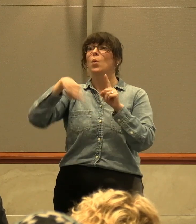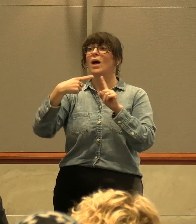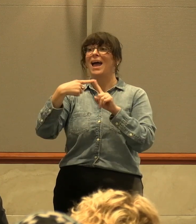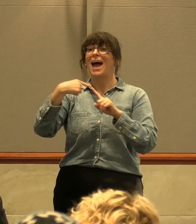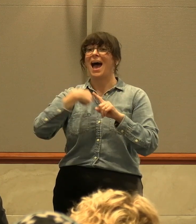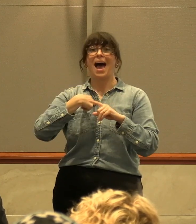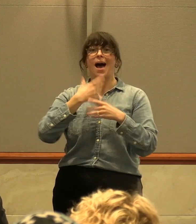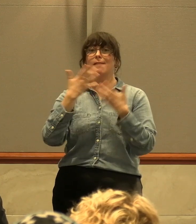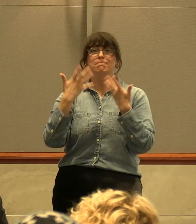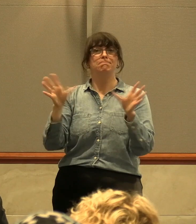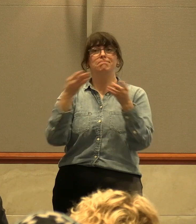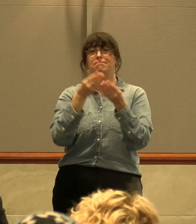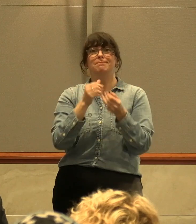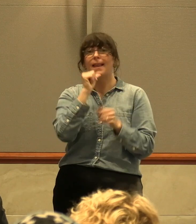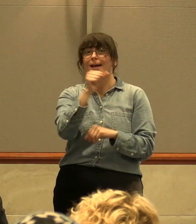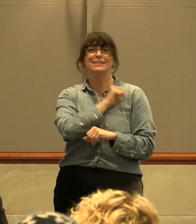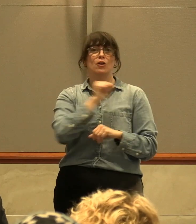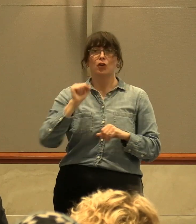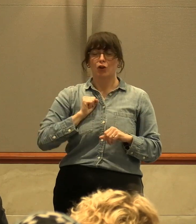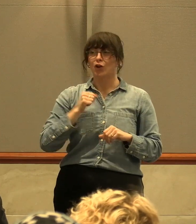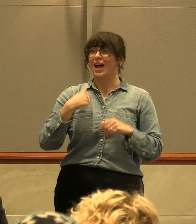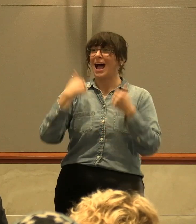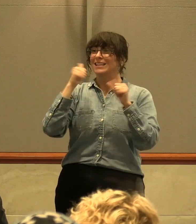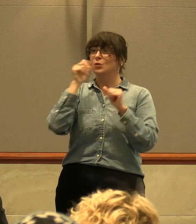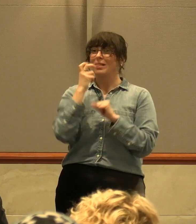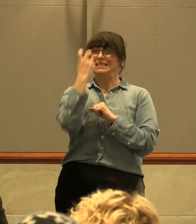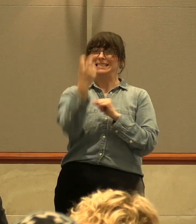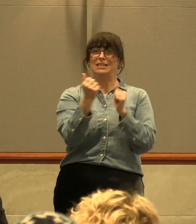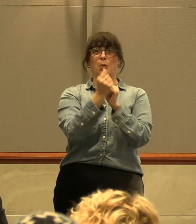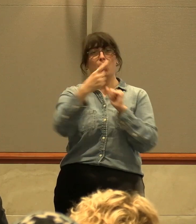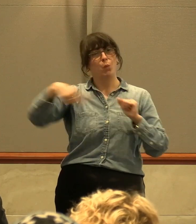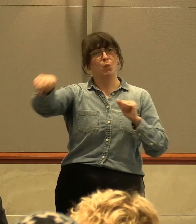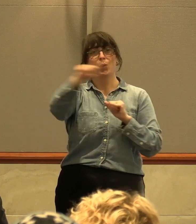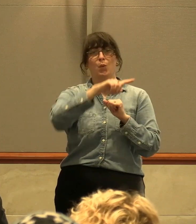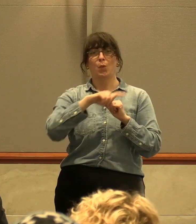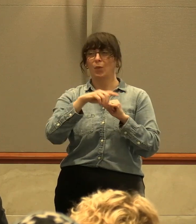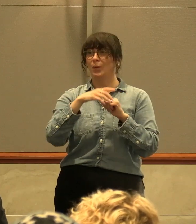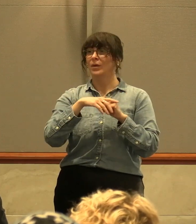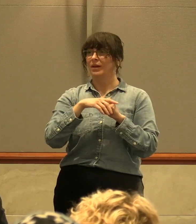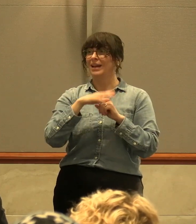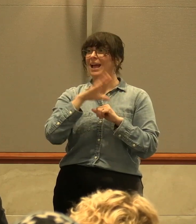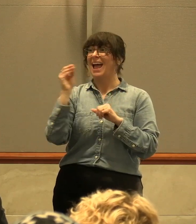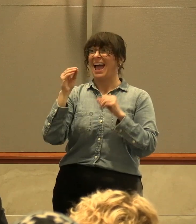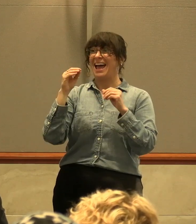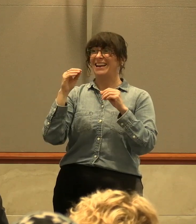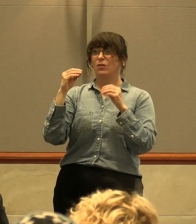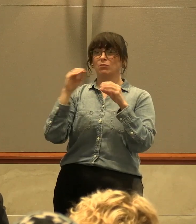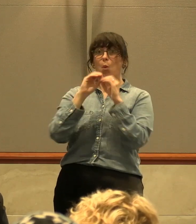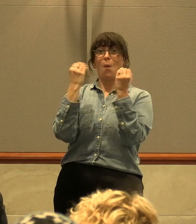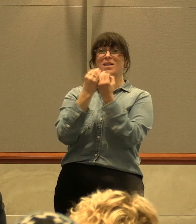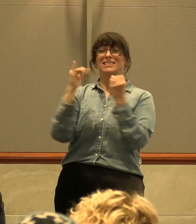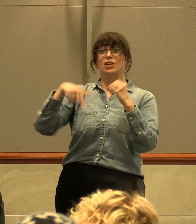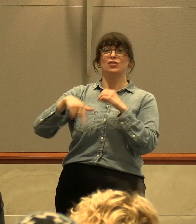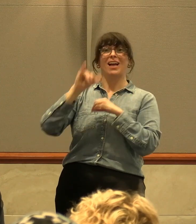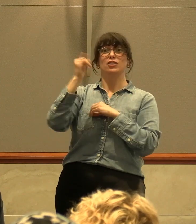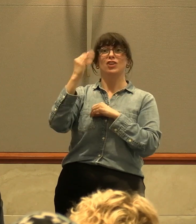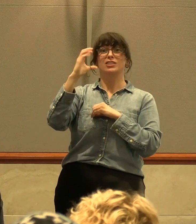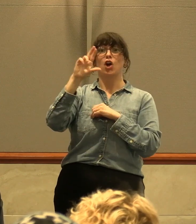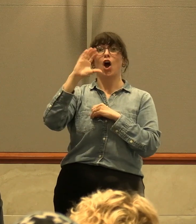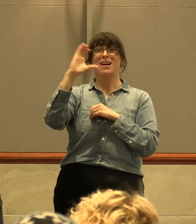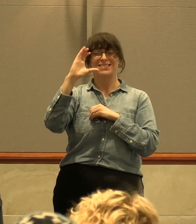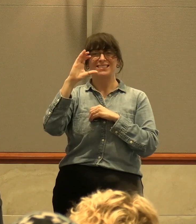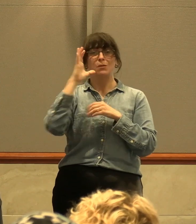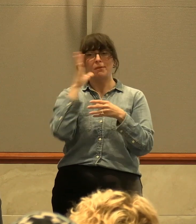no longer a senator, I'll be sitting along with you all in organizations such as the JCRC to